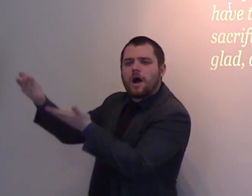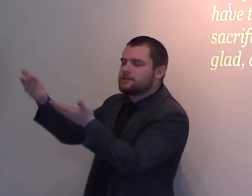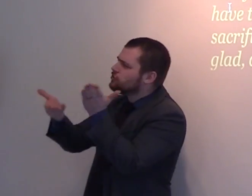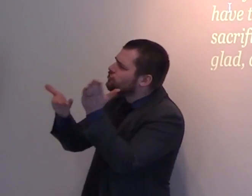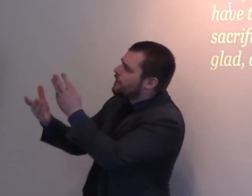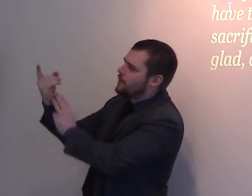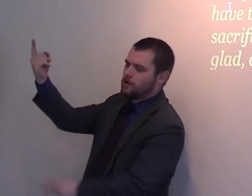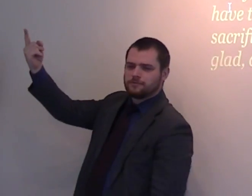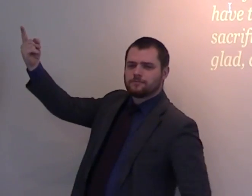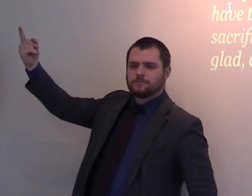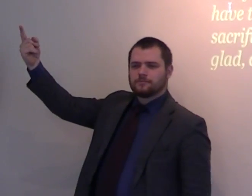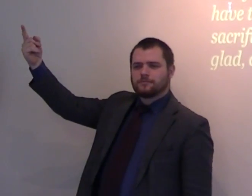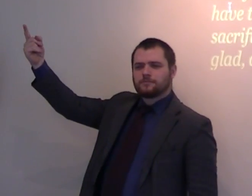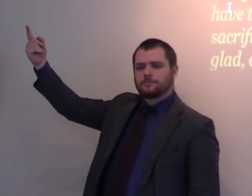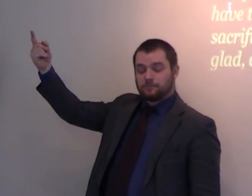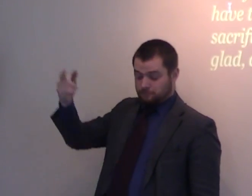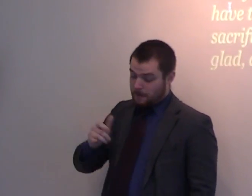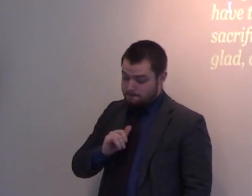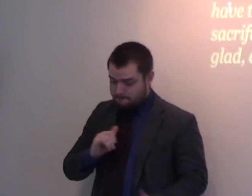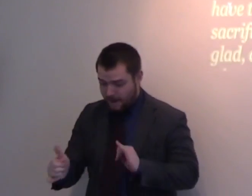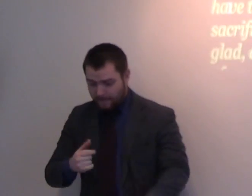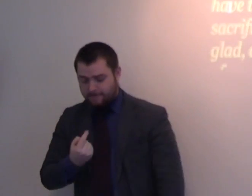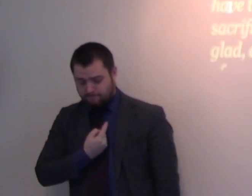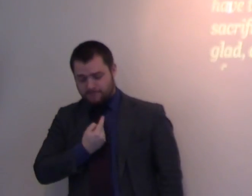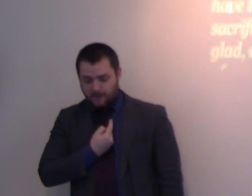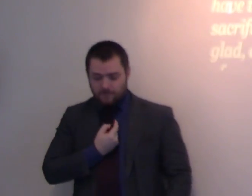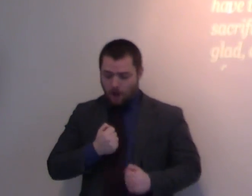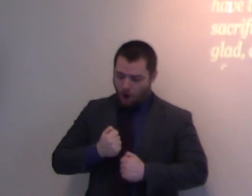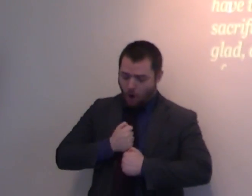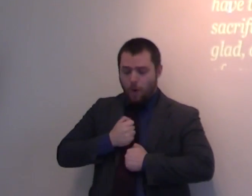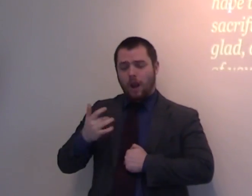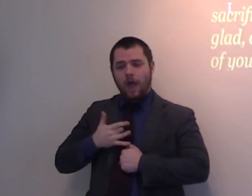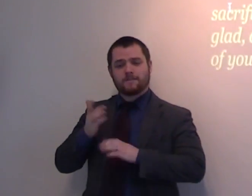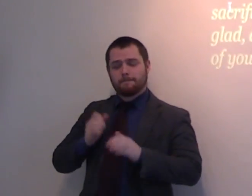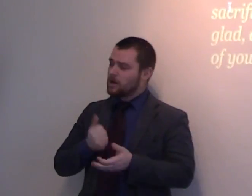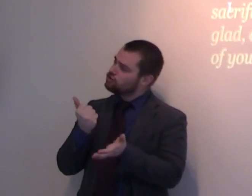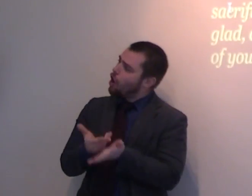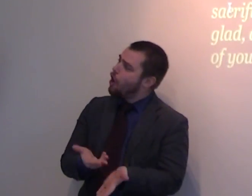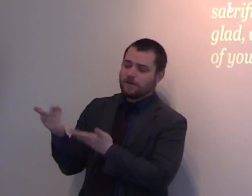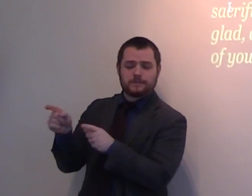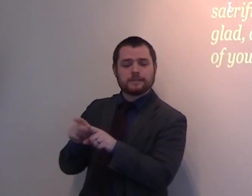God. Maybe I will have to offer my own life with your sacrifice.